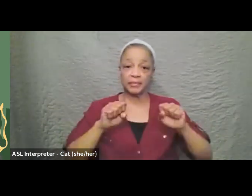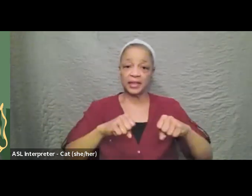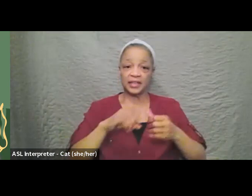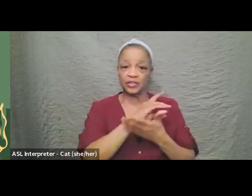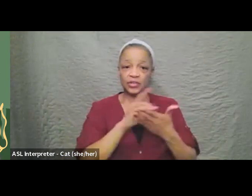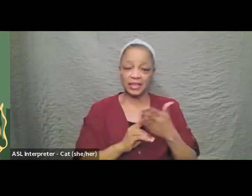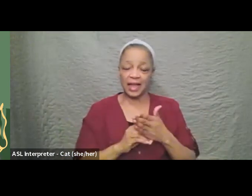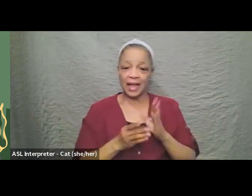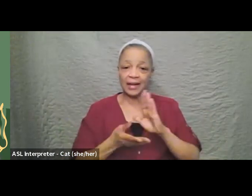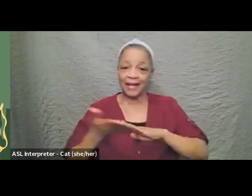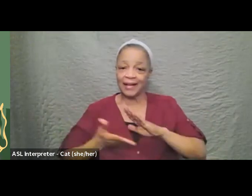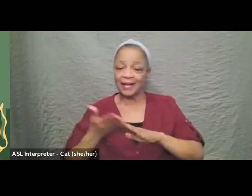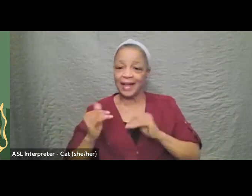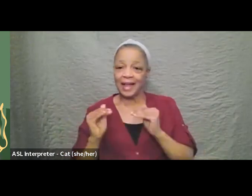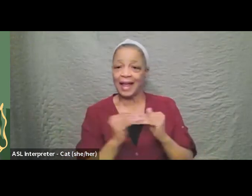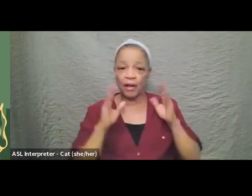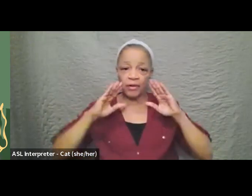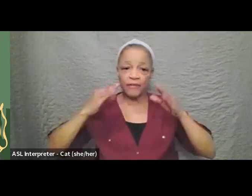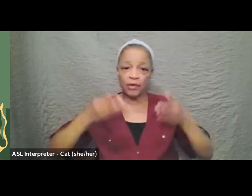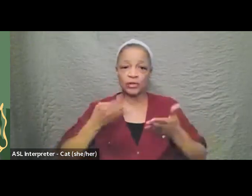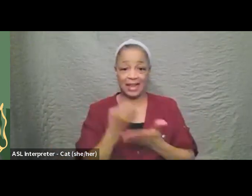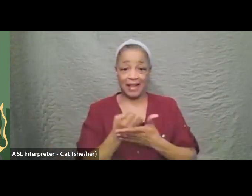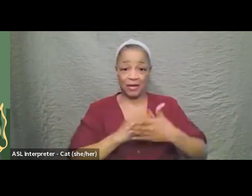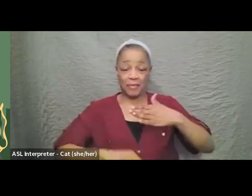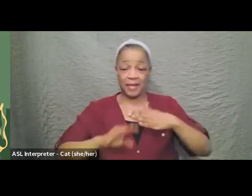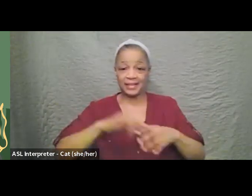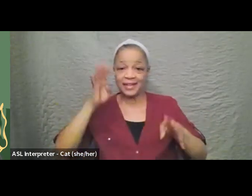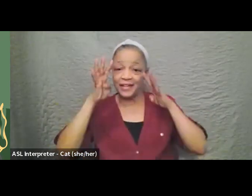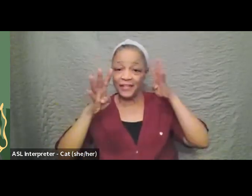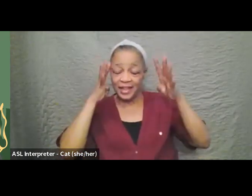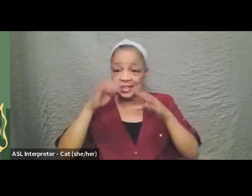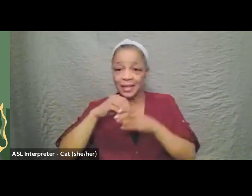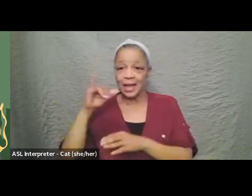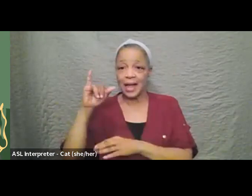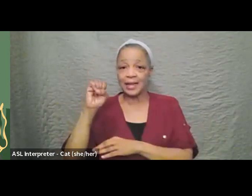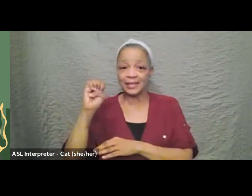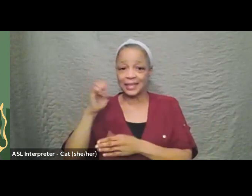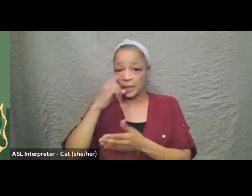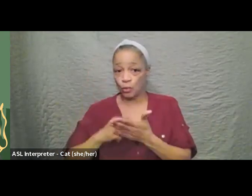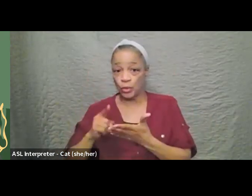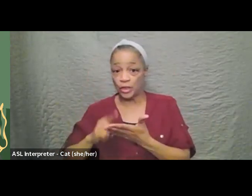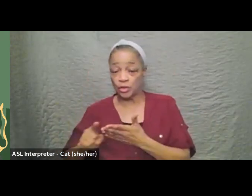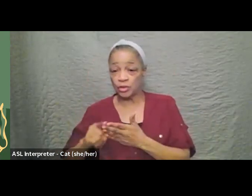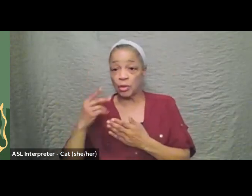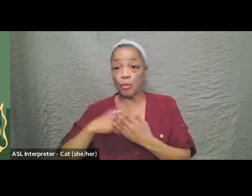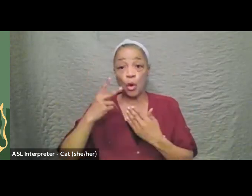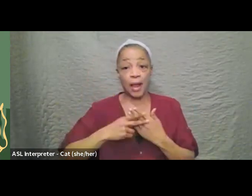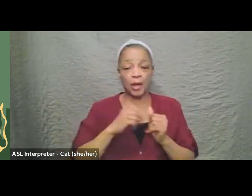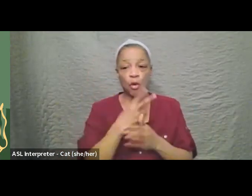conduct equity-focused evidence-based innovations in ISE research, programming, or both.